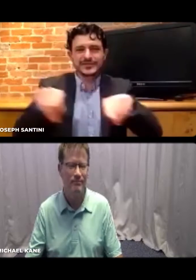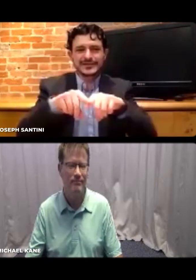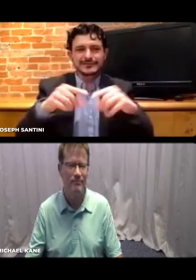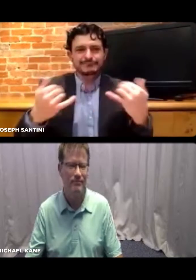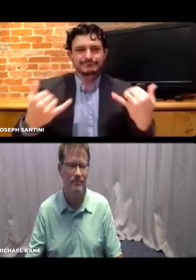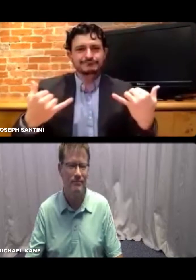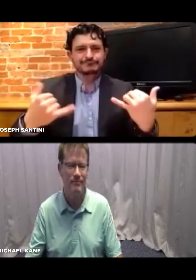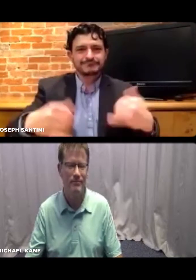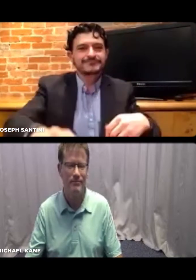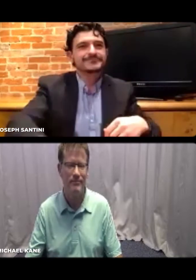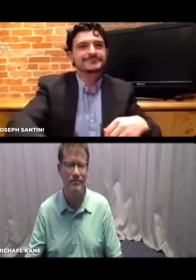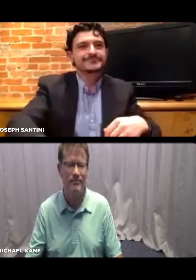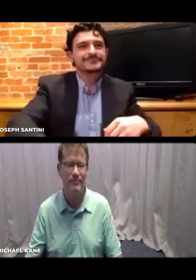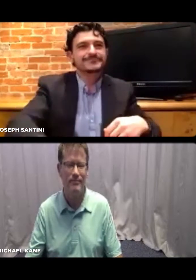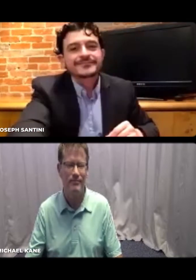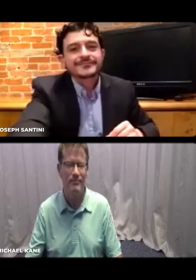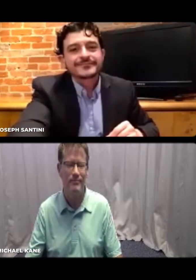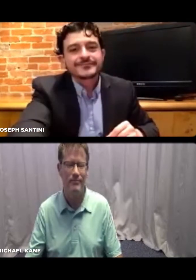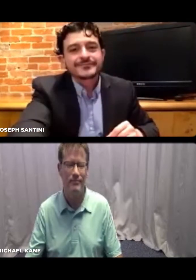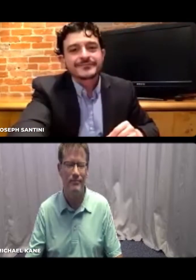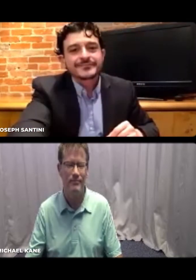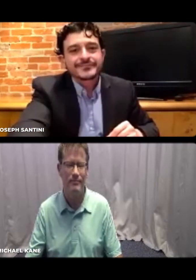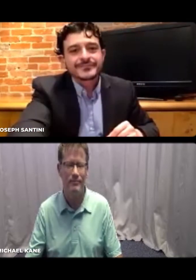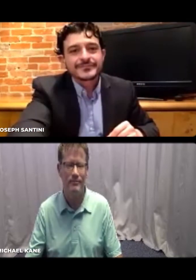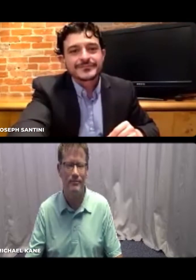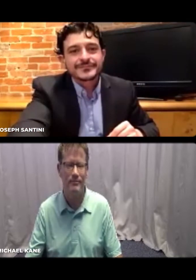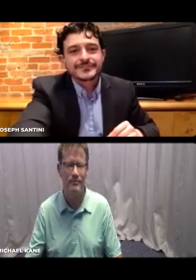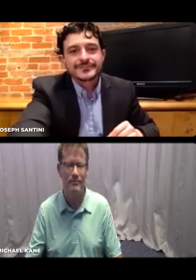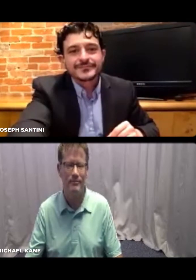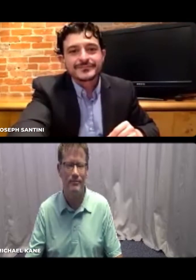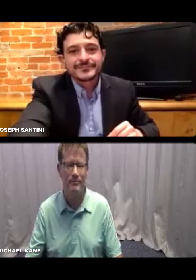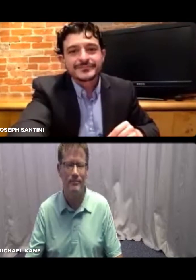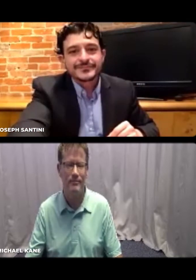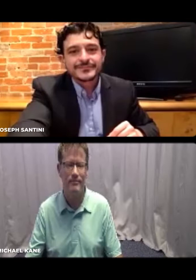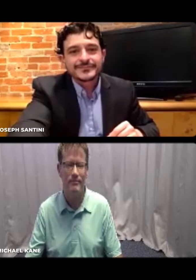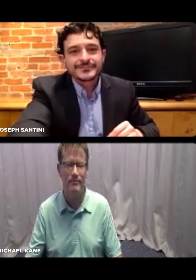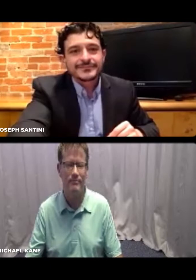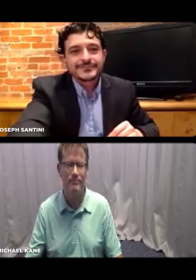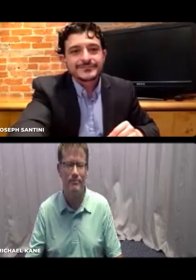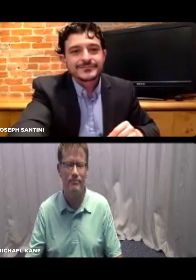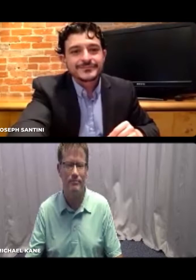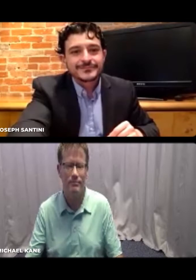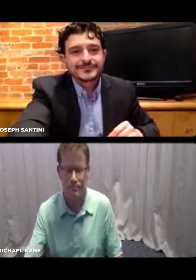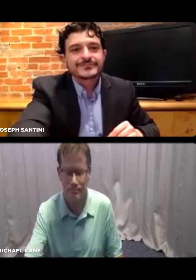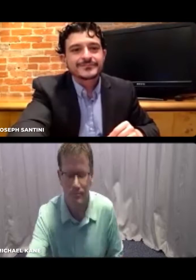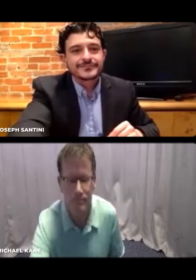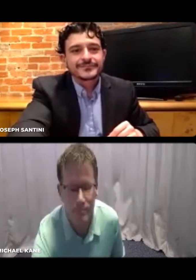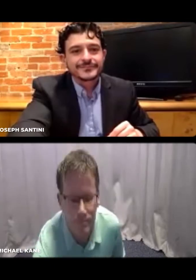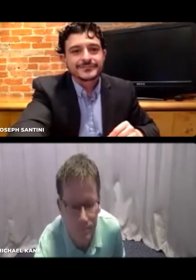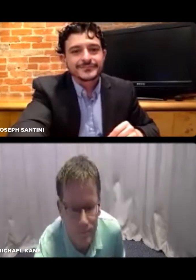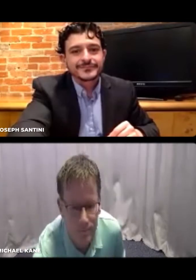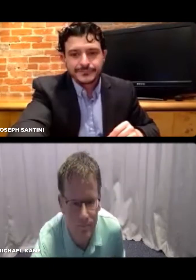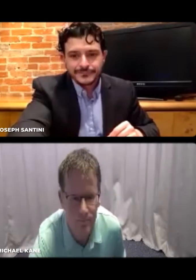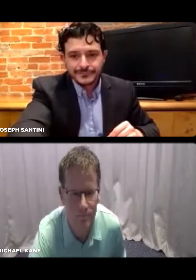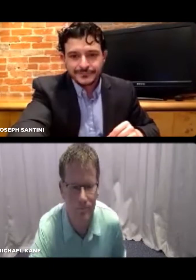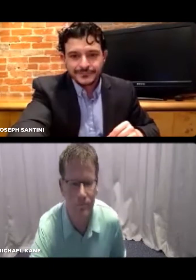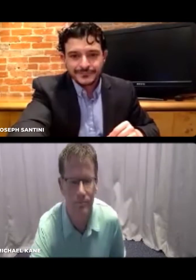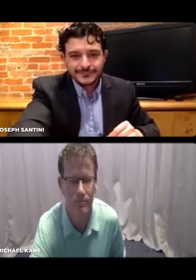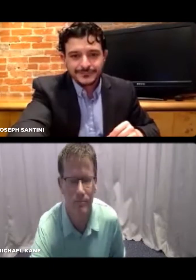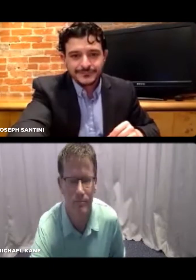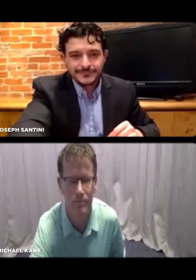to, go ahead and answer our poll question on the box that's going to populate on your screen as we